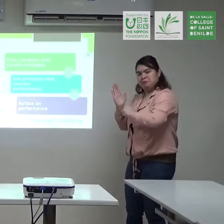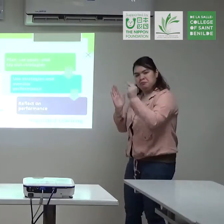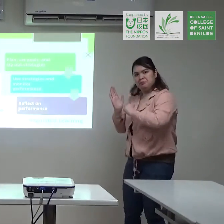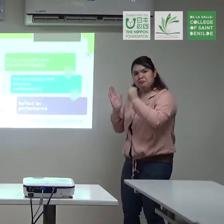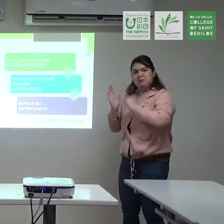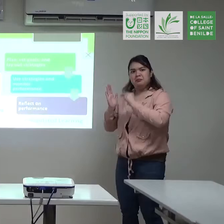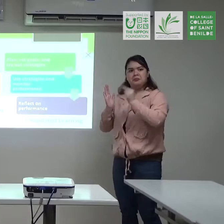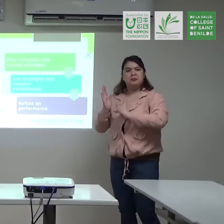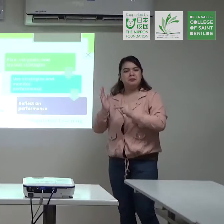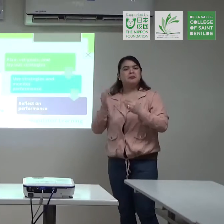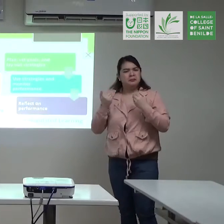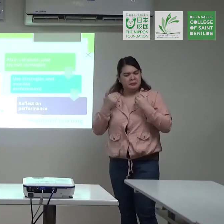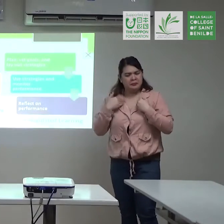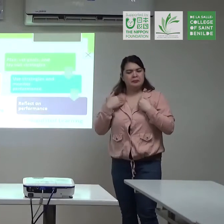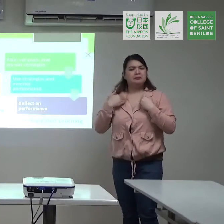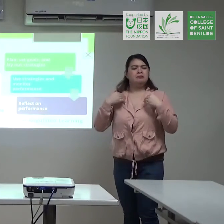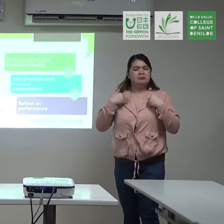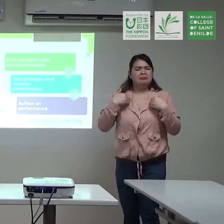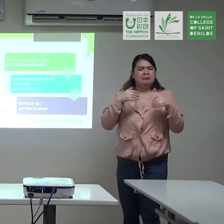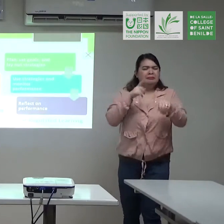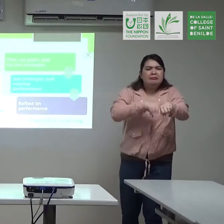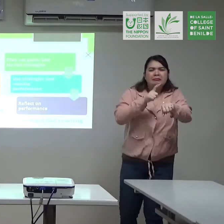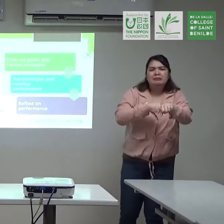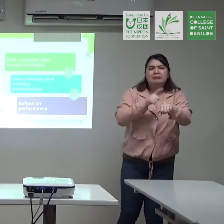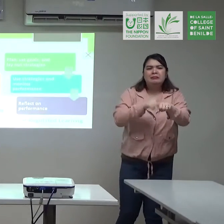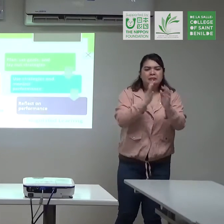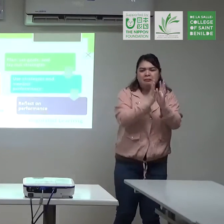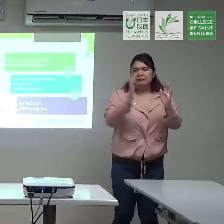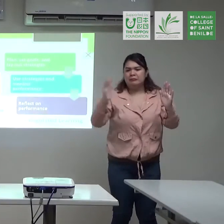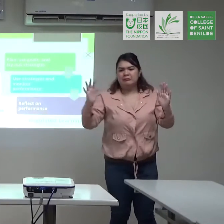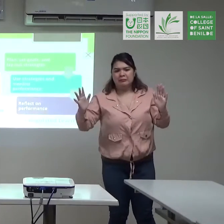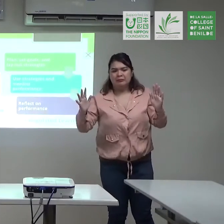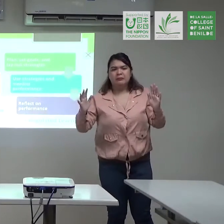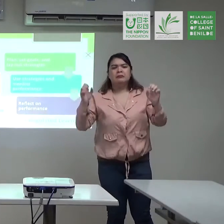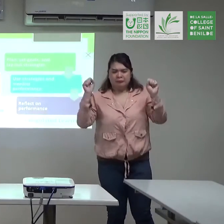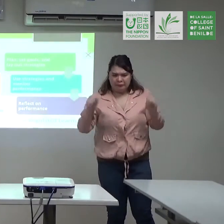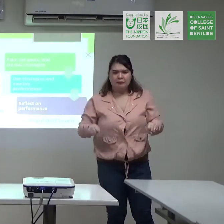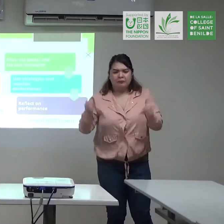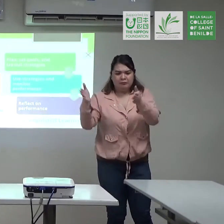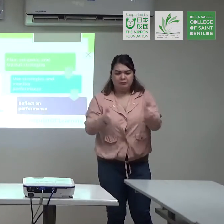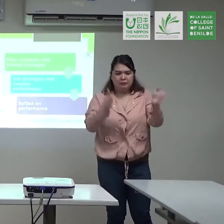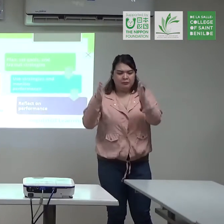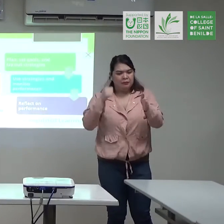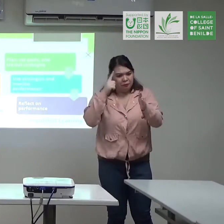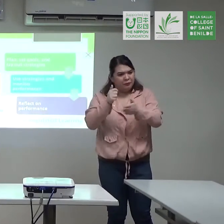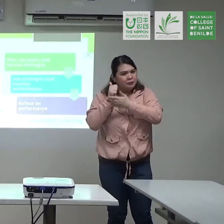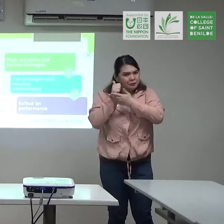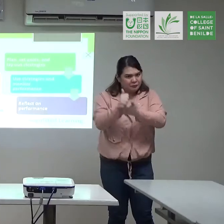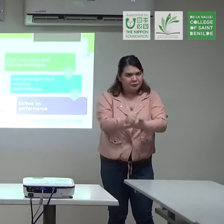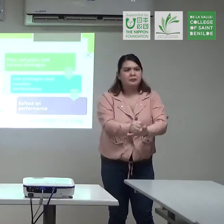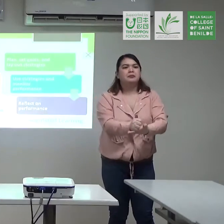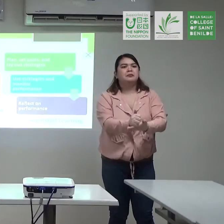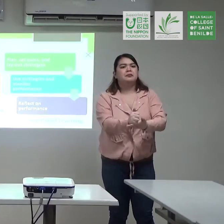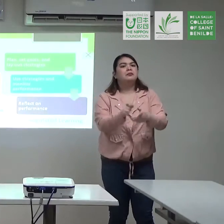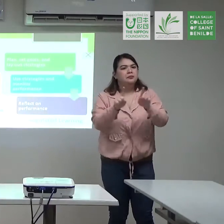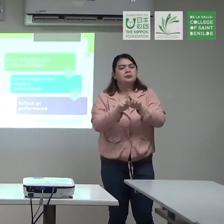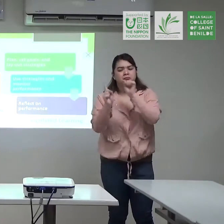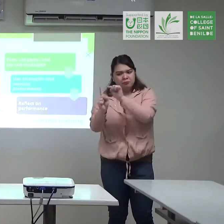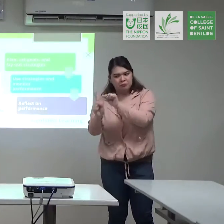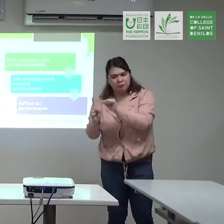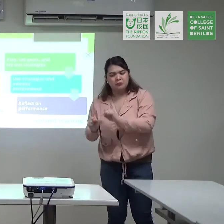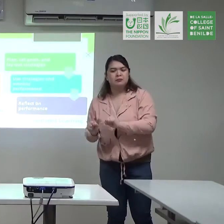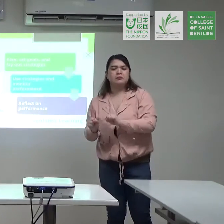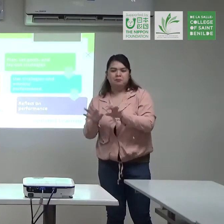at each stage of a task will help. Prior to the task, this involves